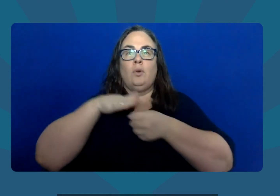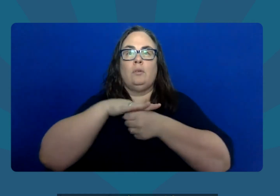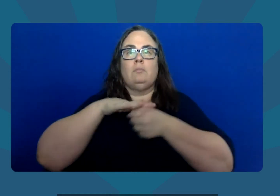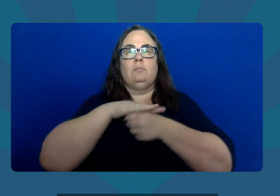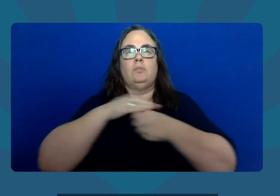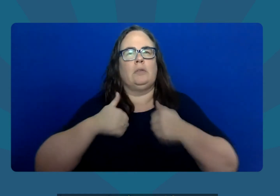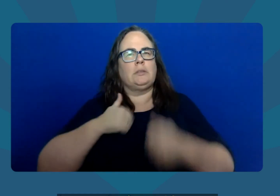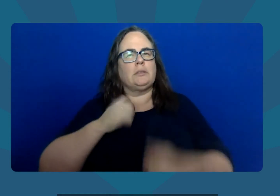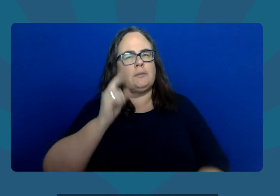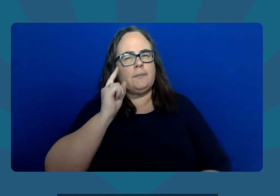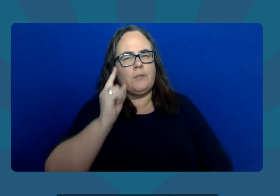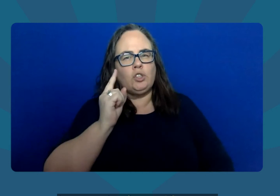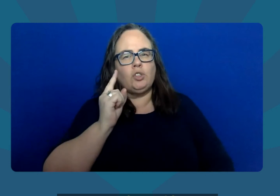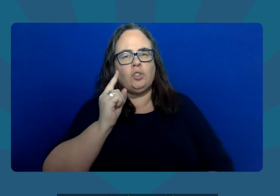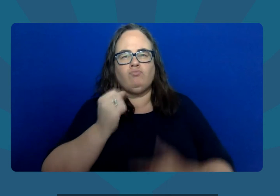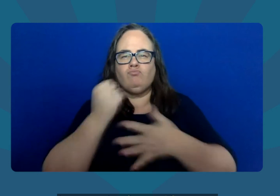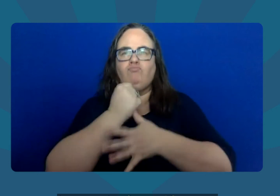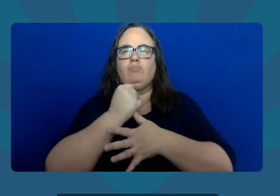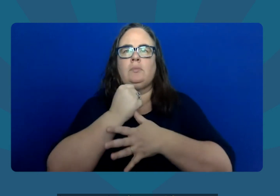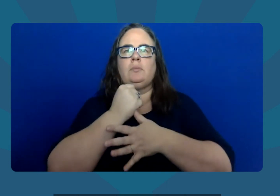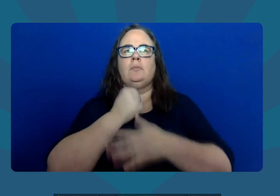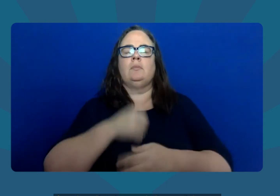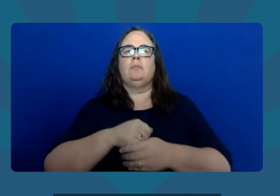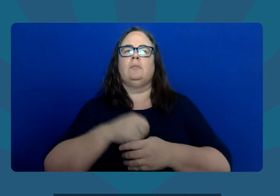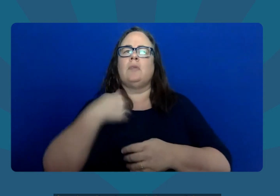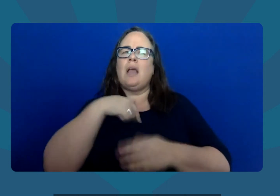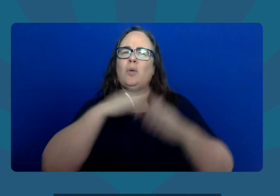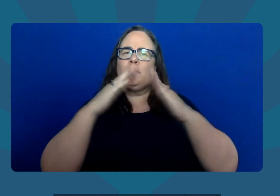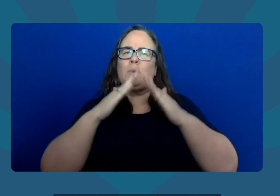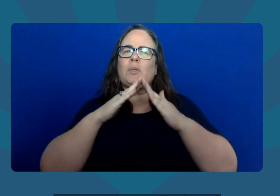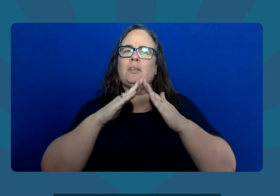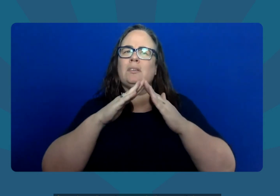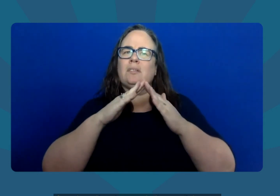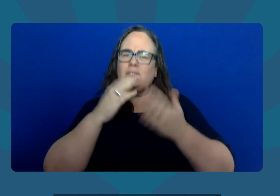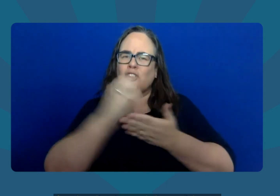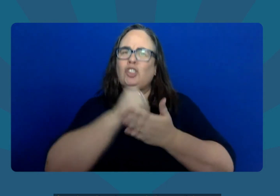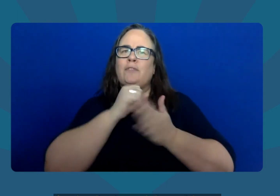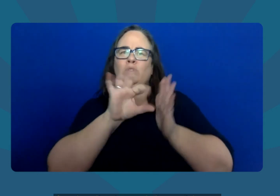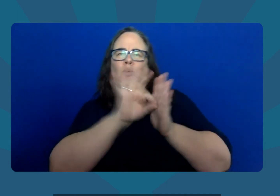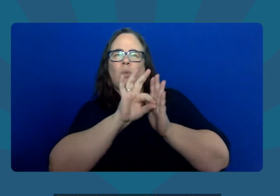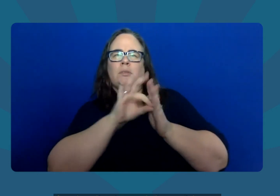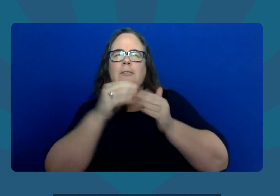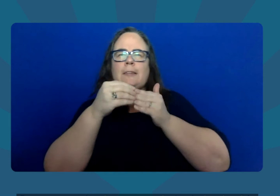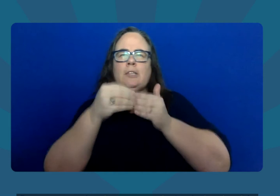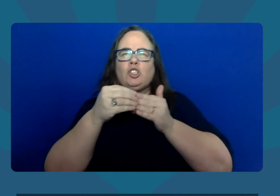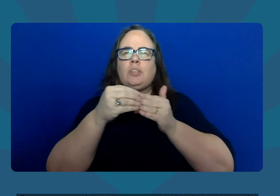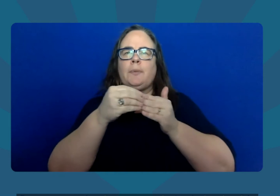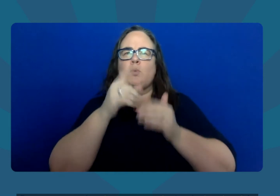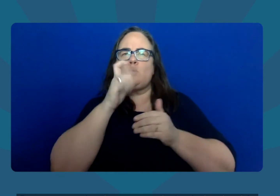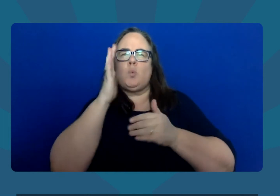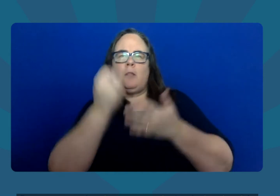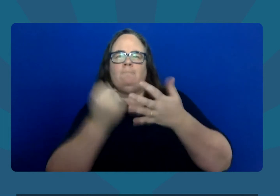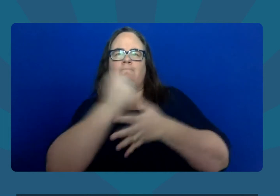I am running first and foremost for the district and the residents. Our